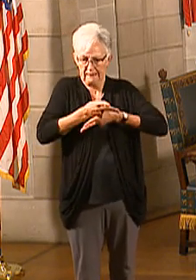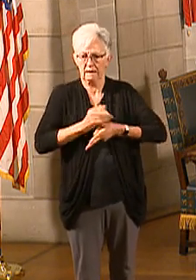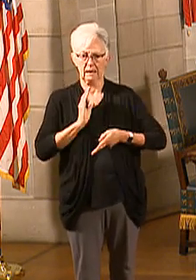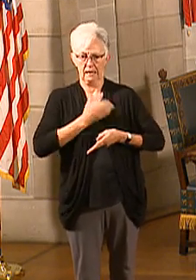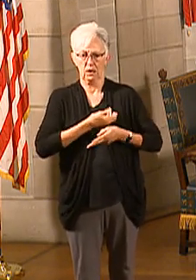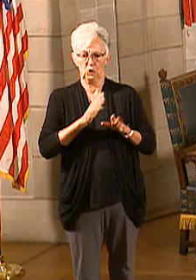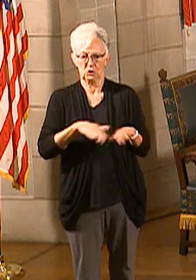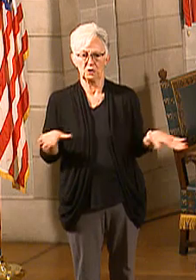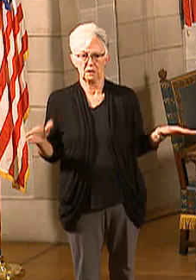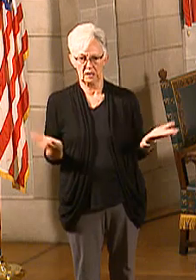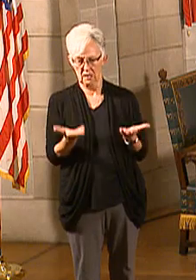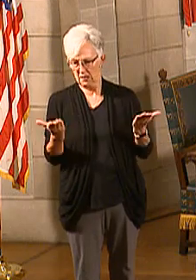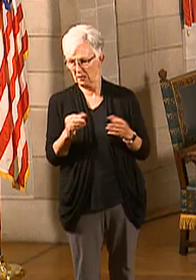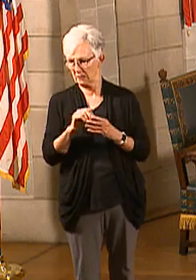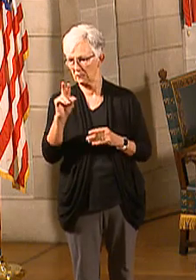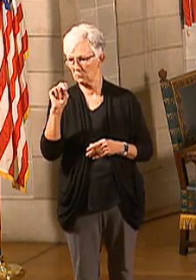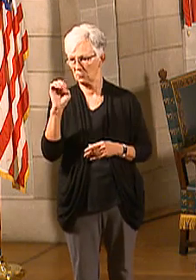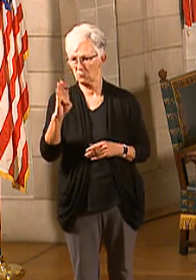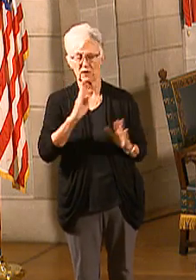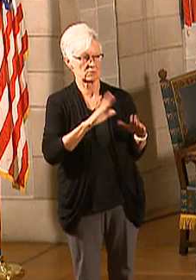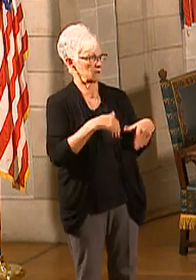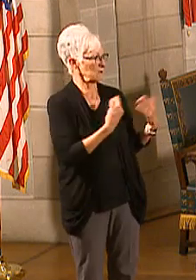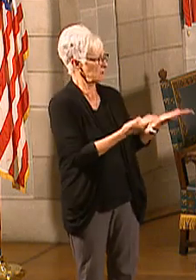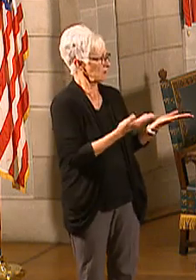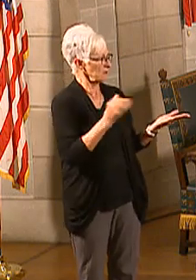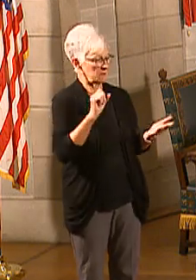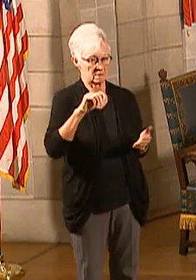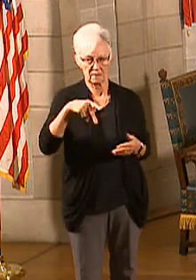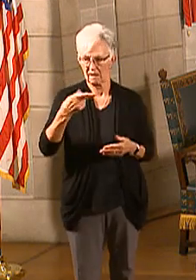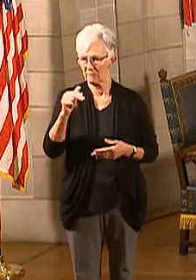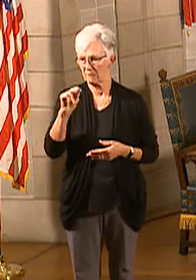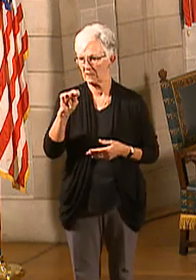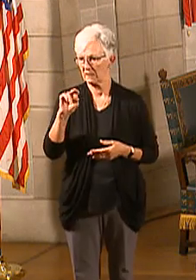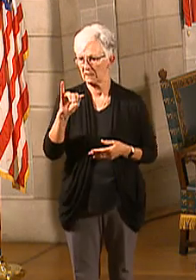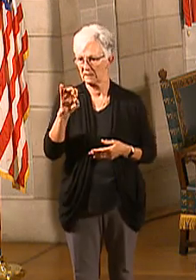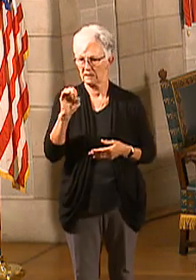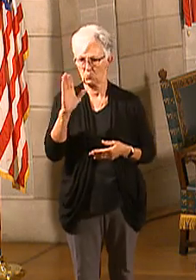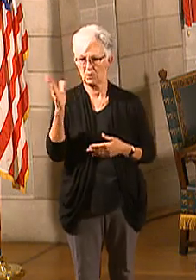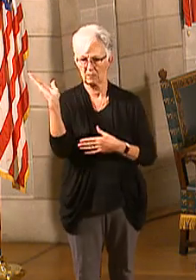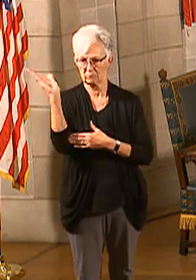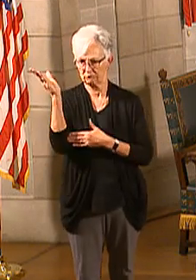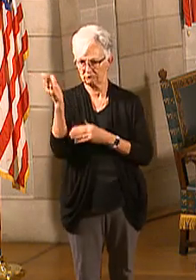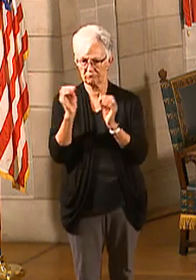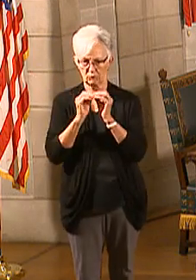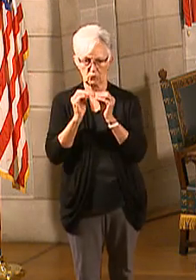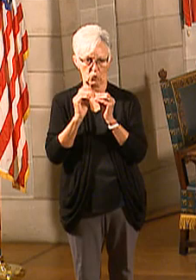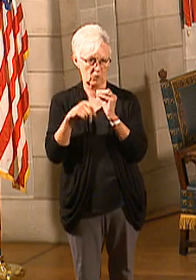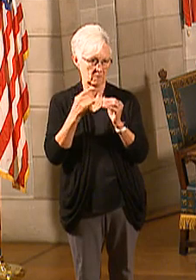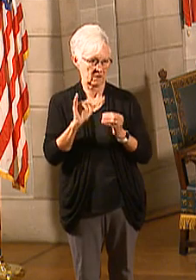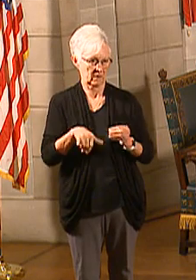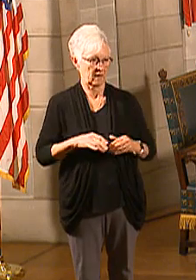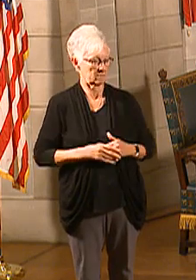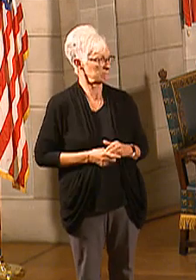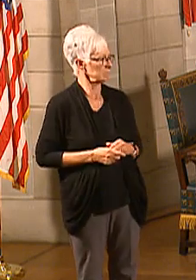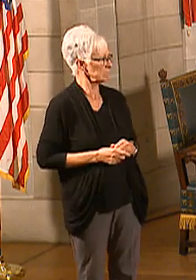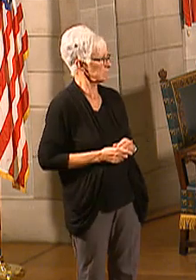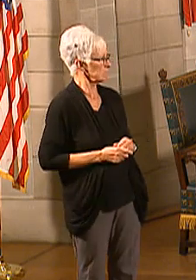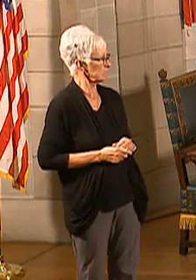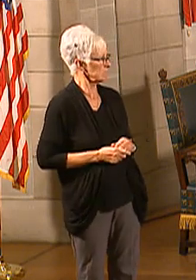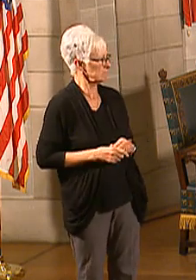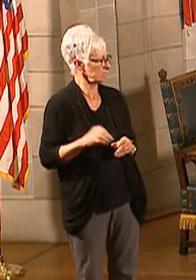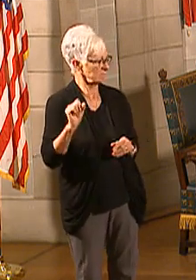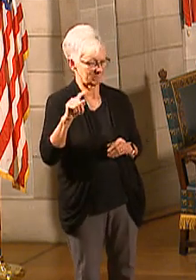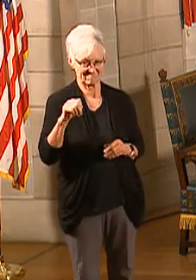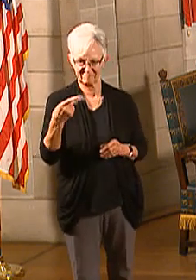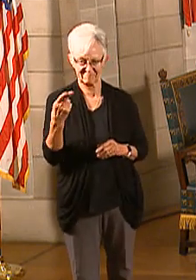going to talk a little bit more about that. And then we'll come back and sign the welfare for Child Welfare Worker Development Month. So with that, Stephanie.